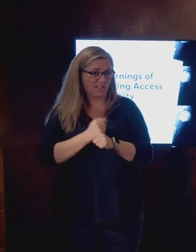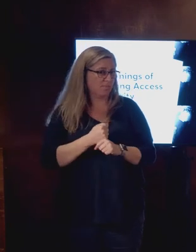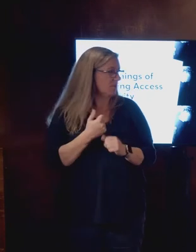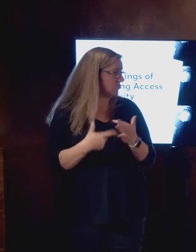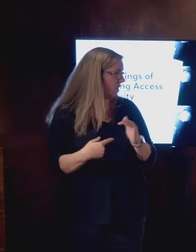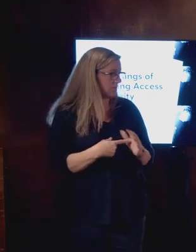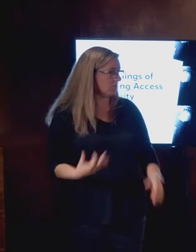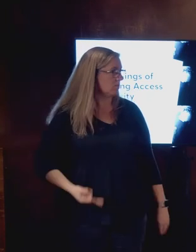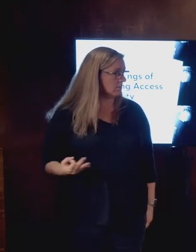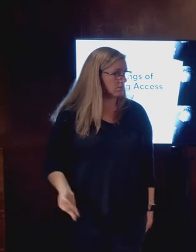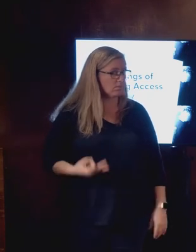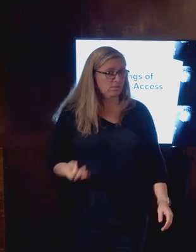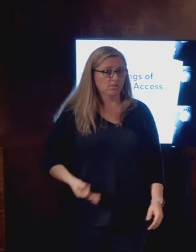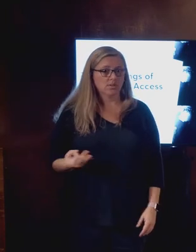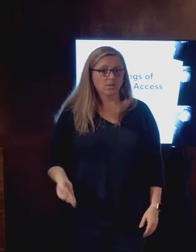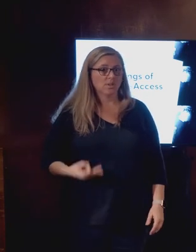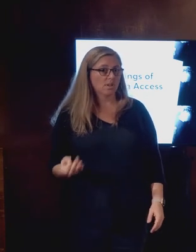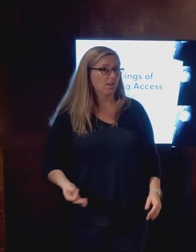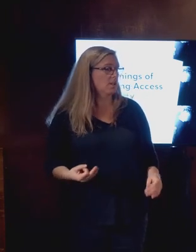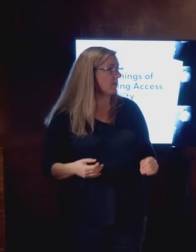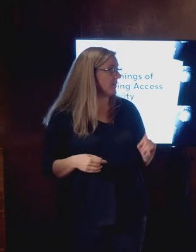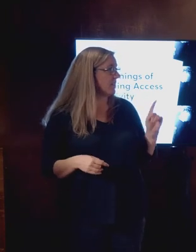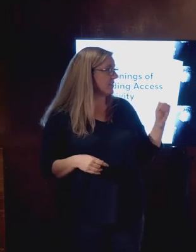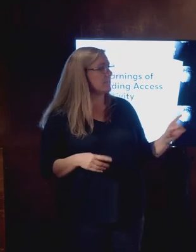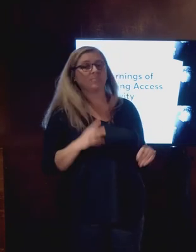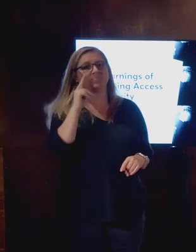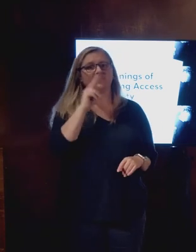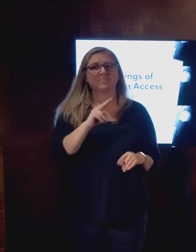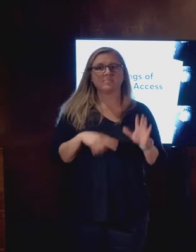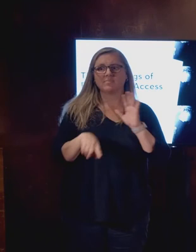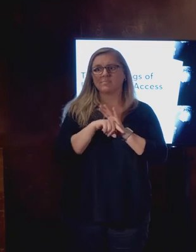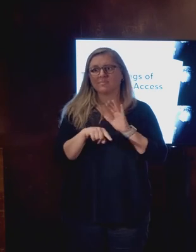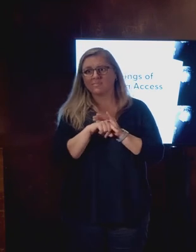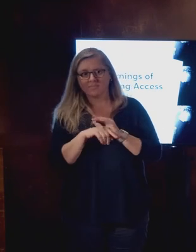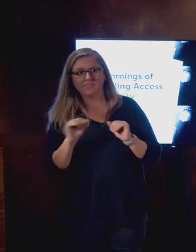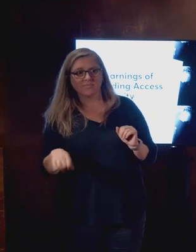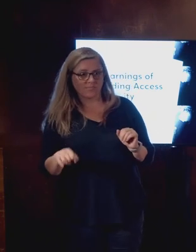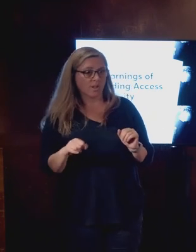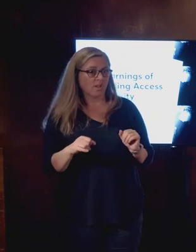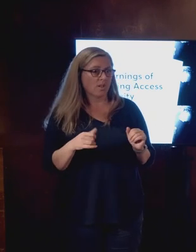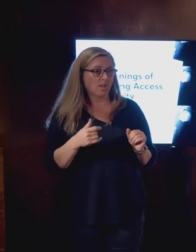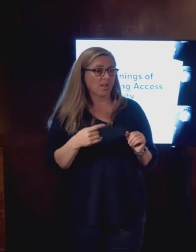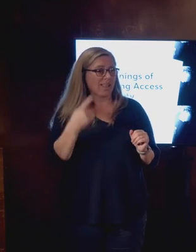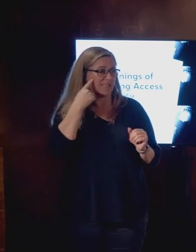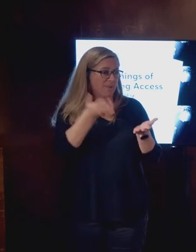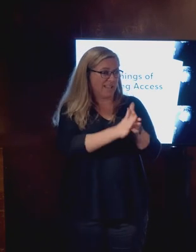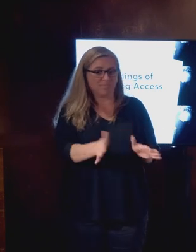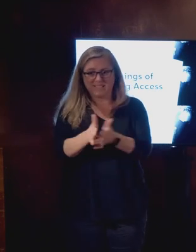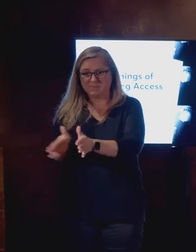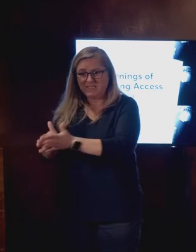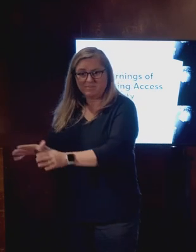Oh, yeah. I also think from a glass half empty, and I'm not unappreciative of those here today, but look at all the empty